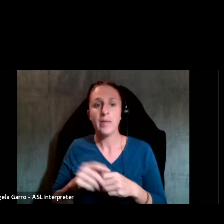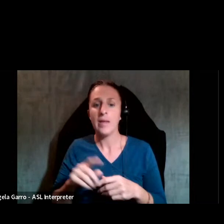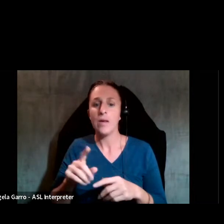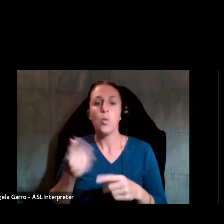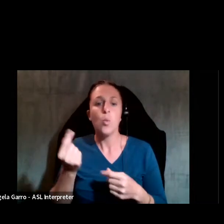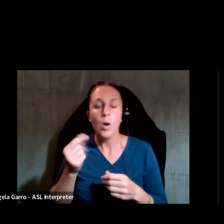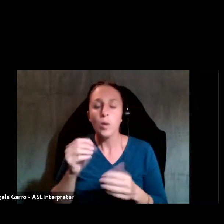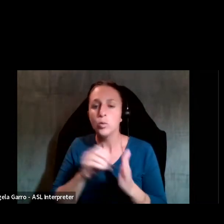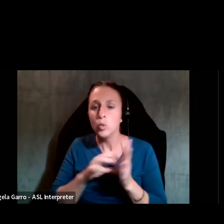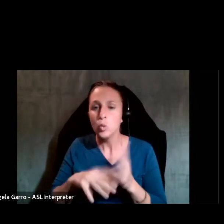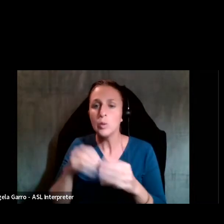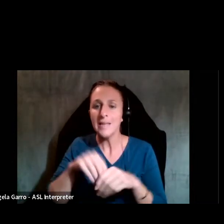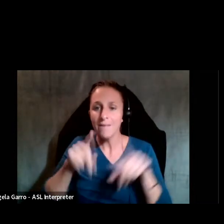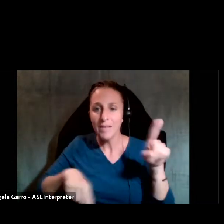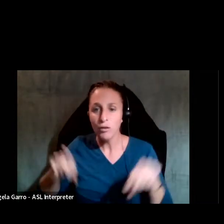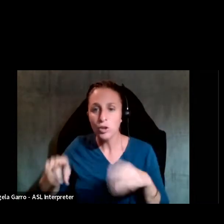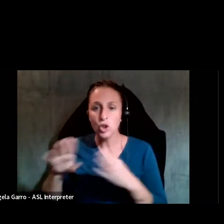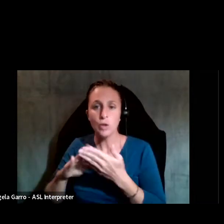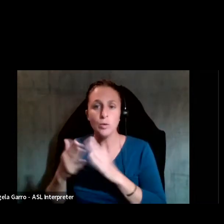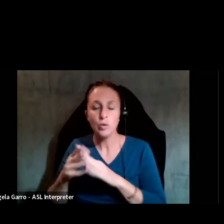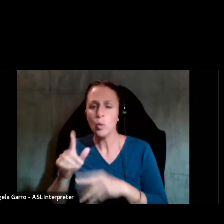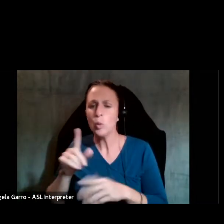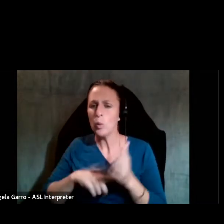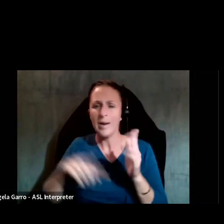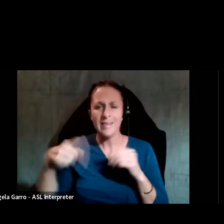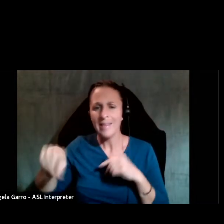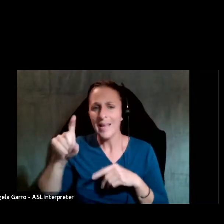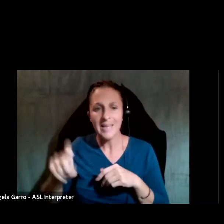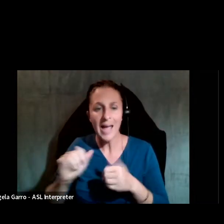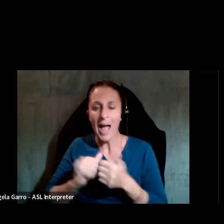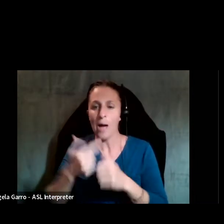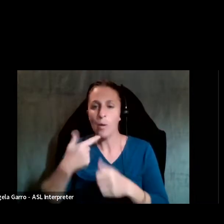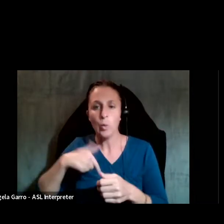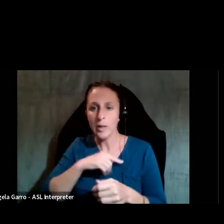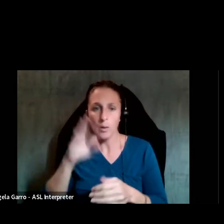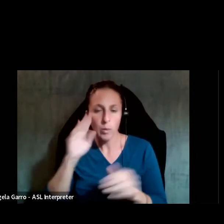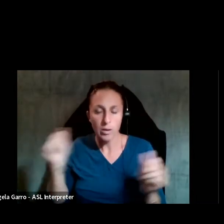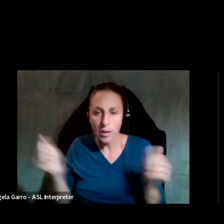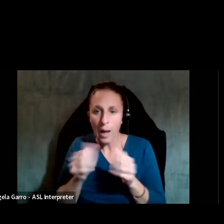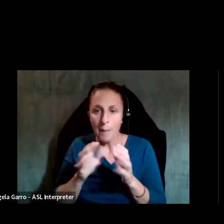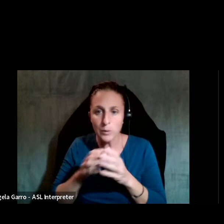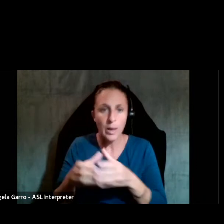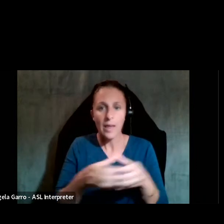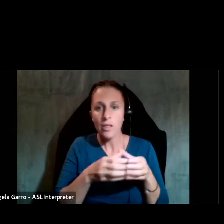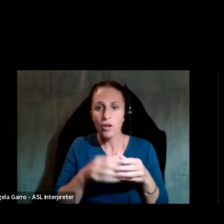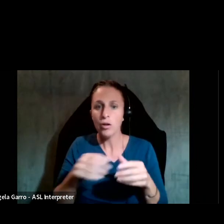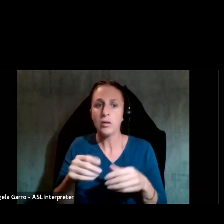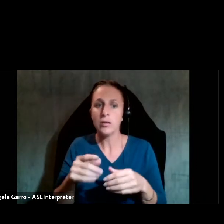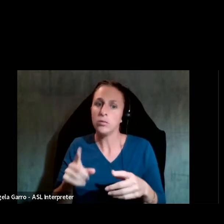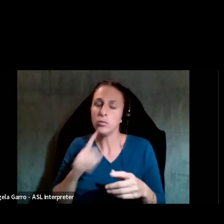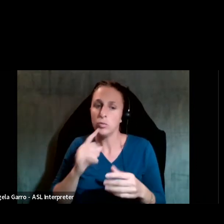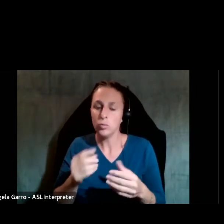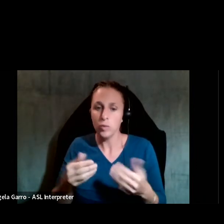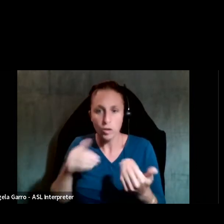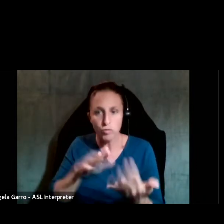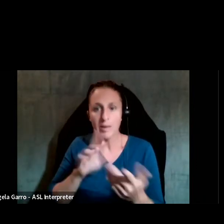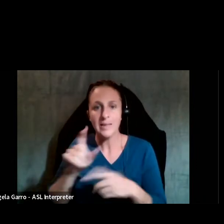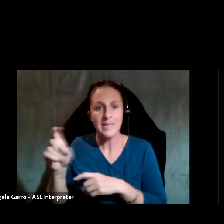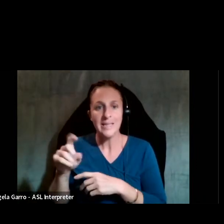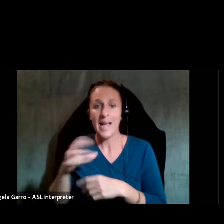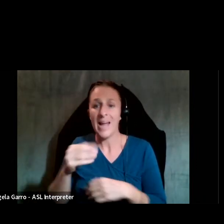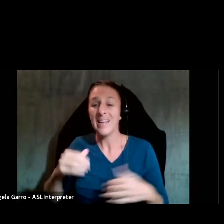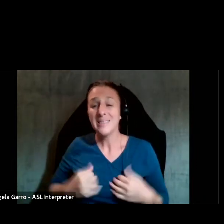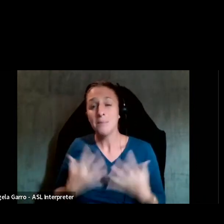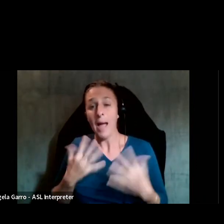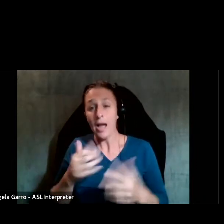communities need, and how are we going to come together to address those needs, and to inspire one another. I was so inspired by the